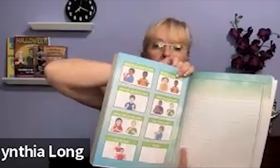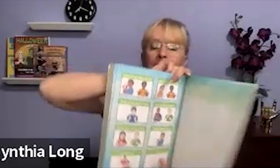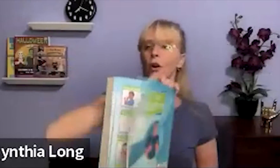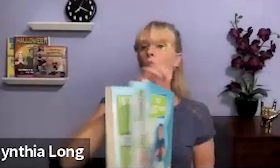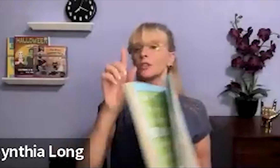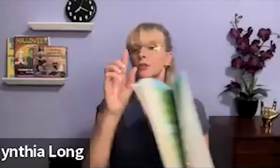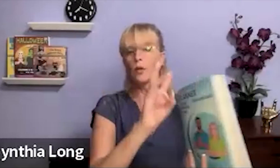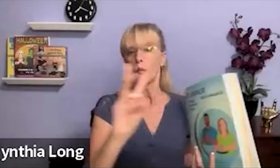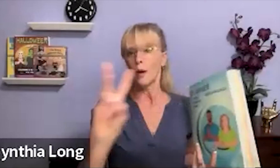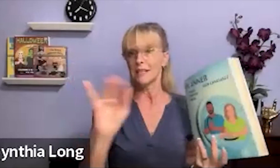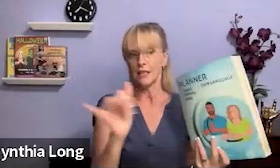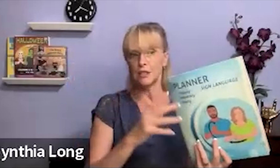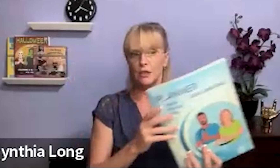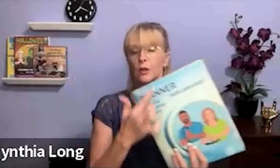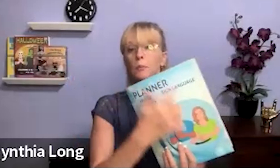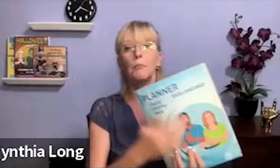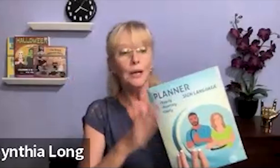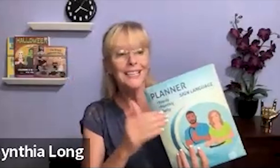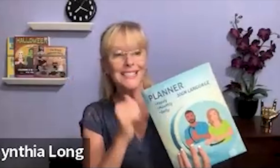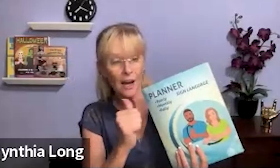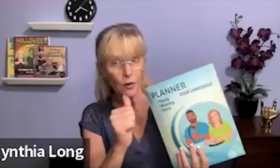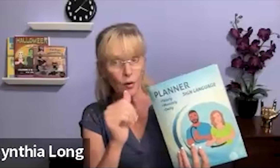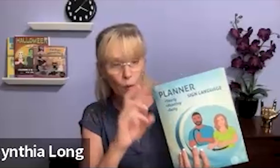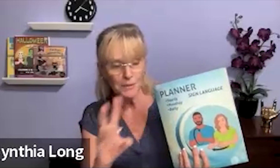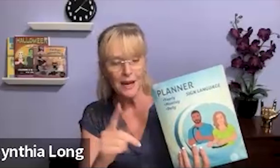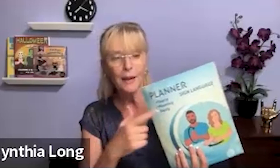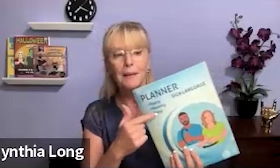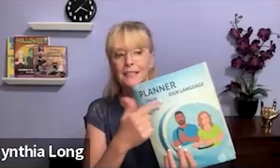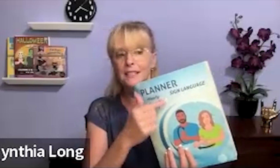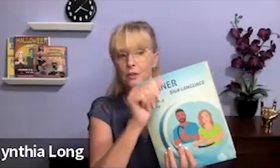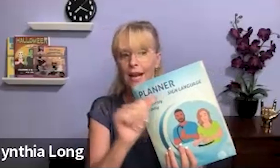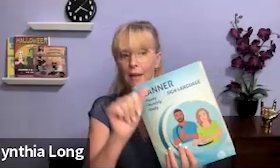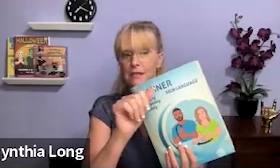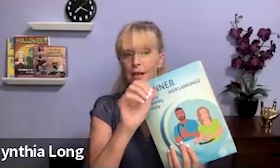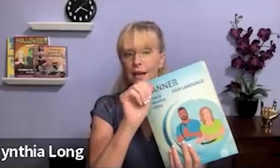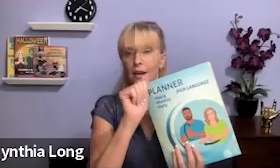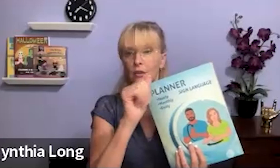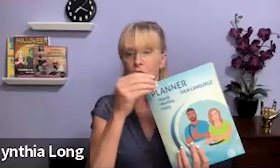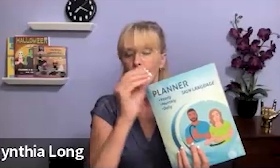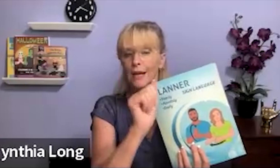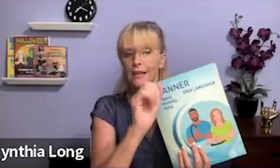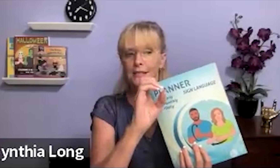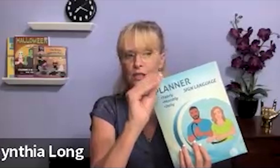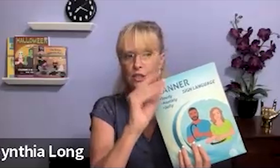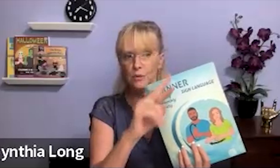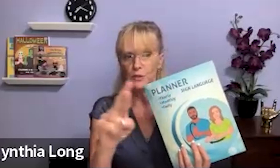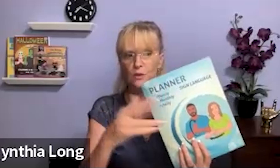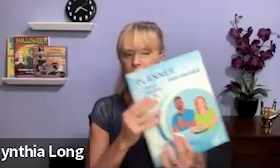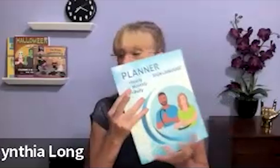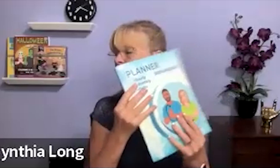These are also on the website too. The book is not on the website, but this is on Amazon at our store, ASL Teaching Resources.